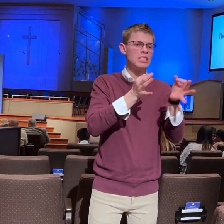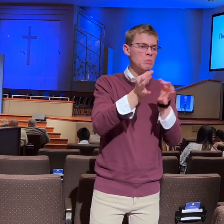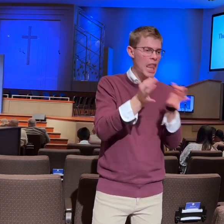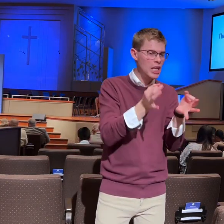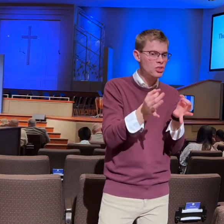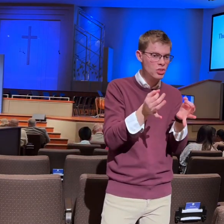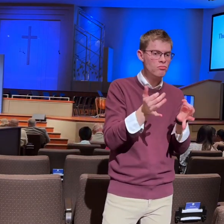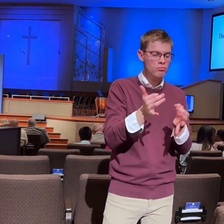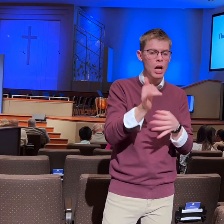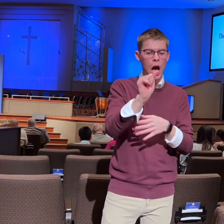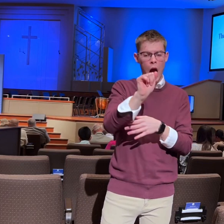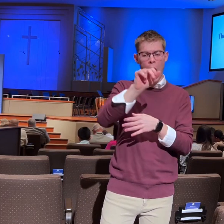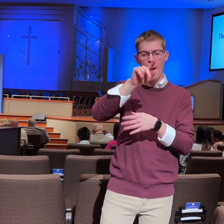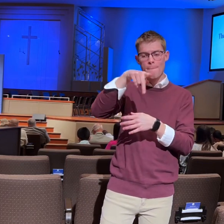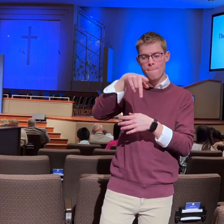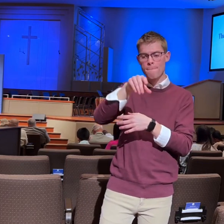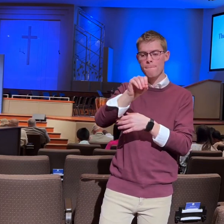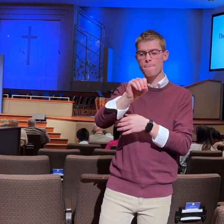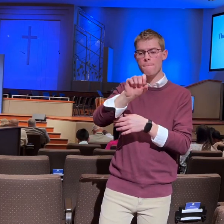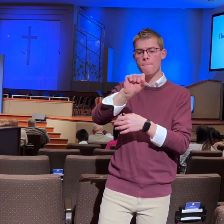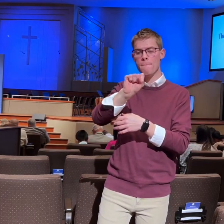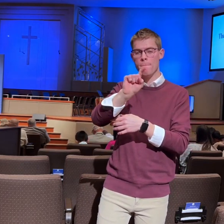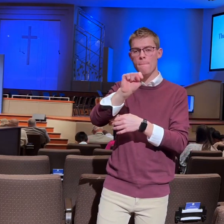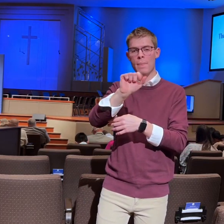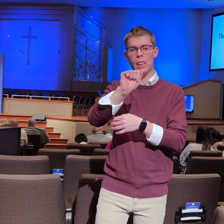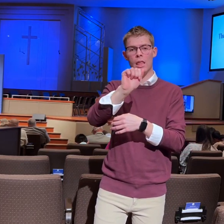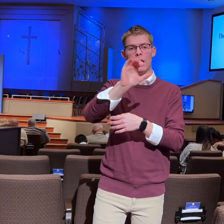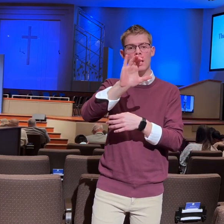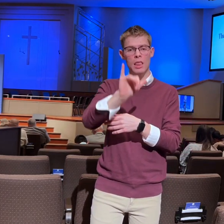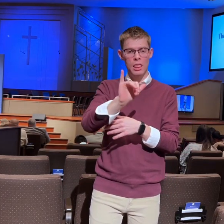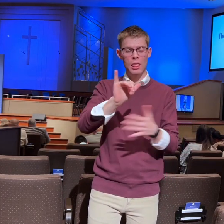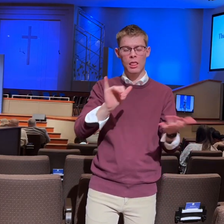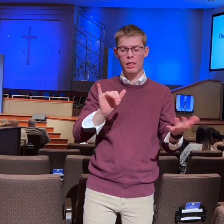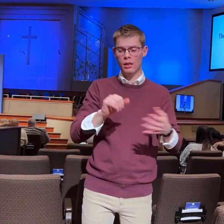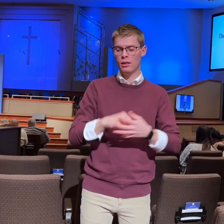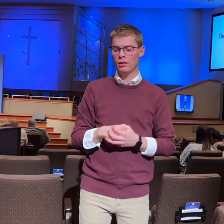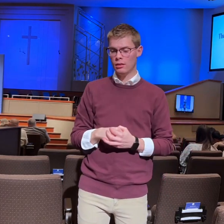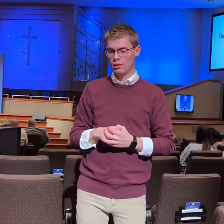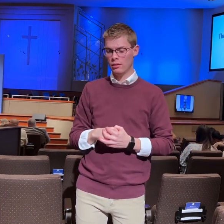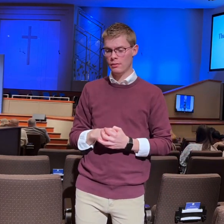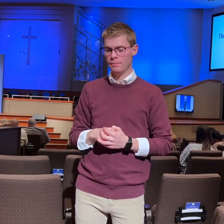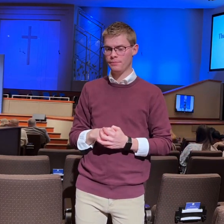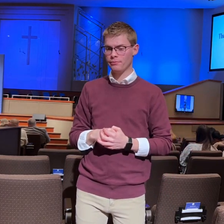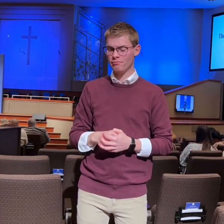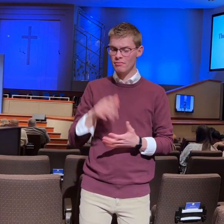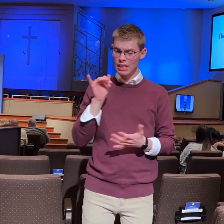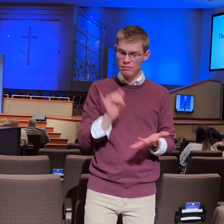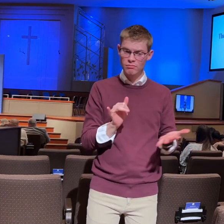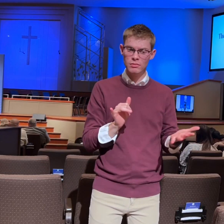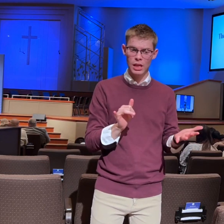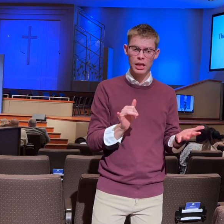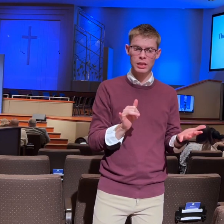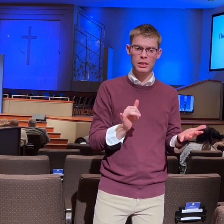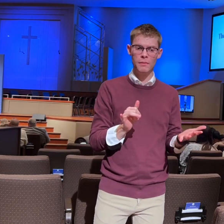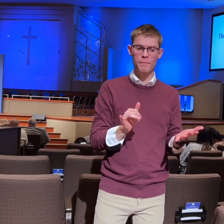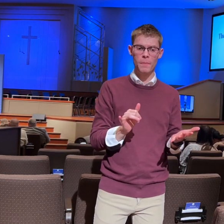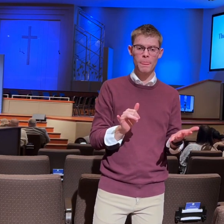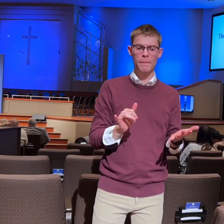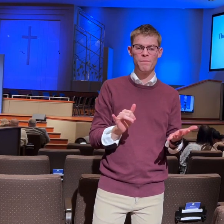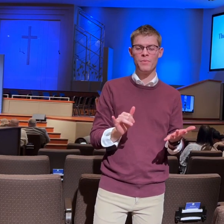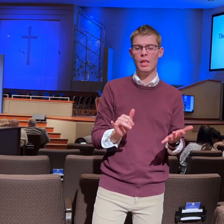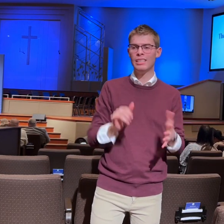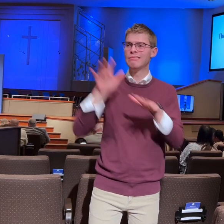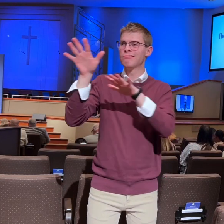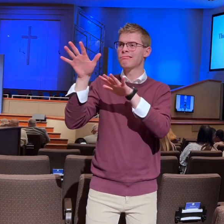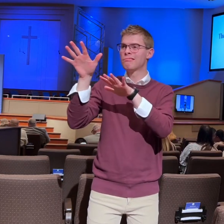The description of apostasy. We find it here in verse number one. It is a fatal departure.